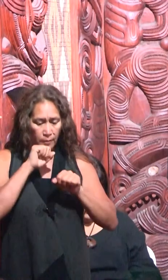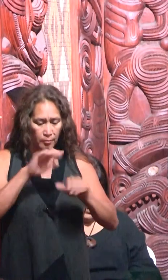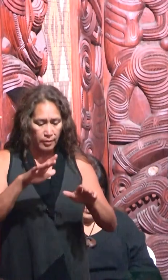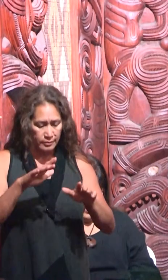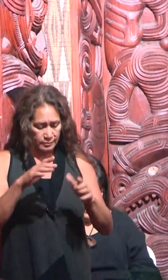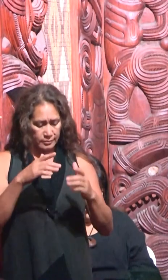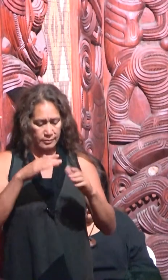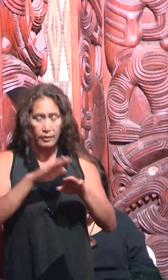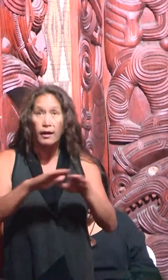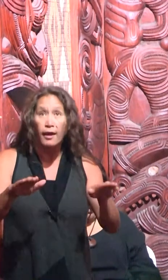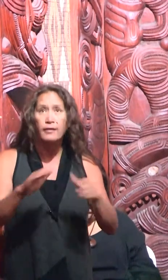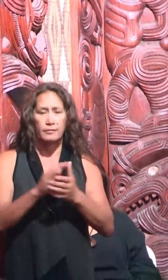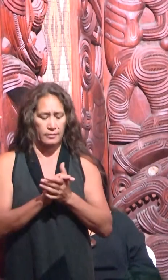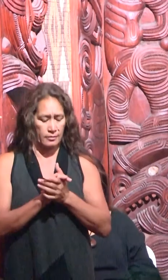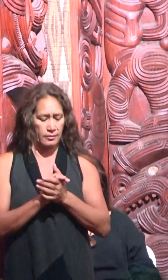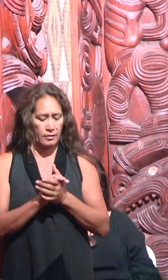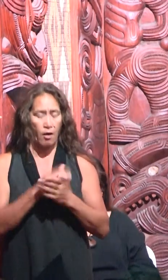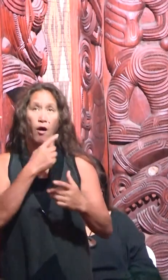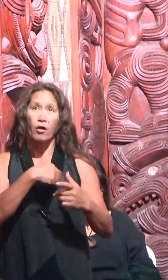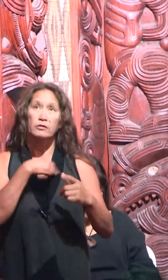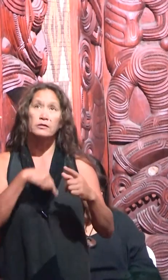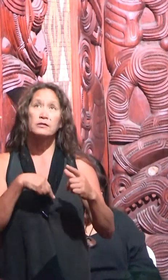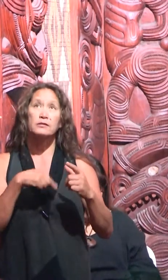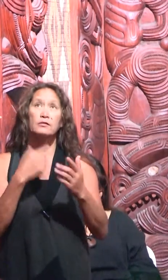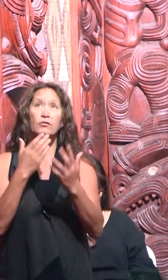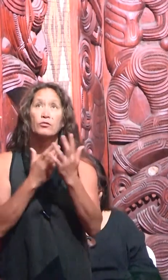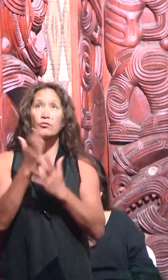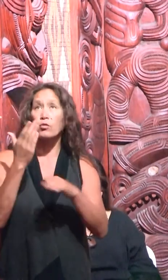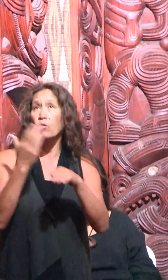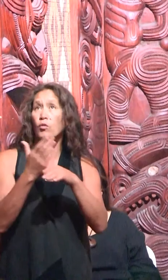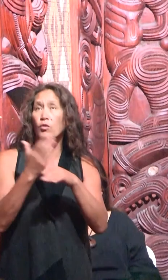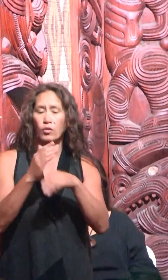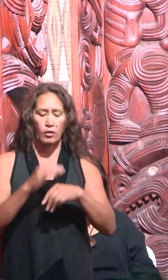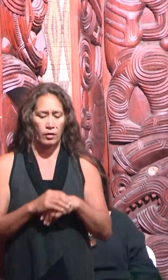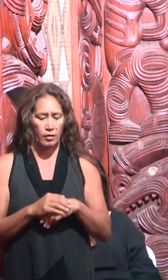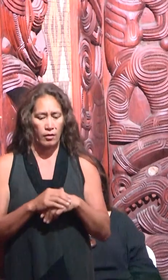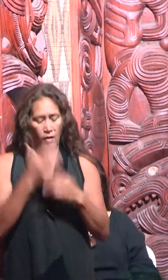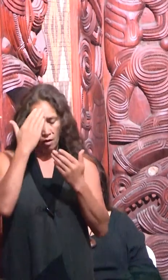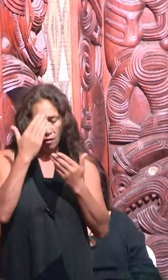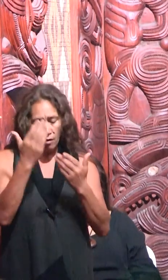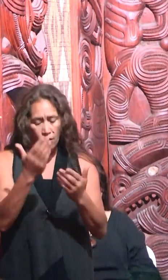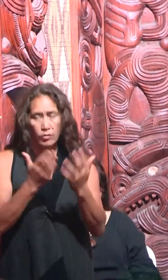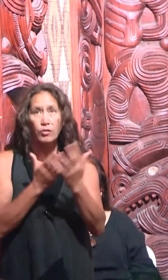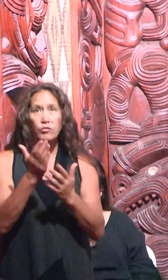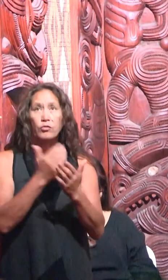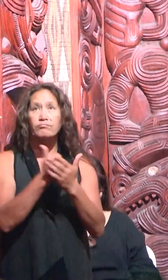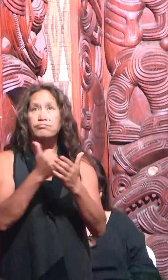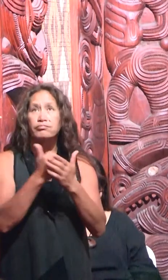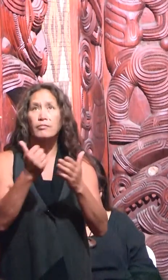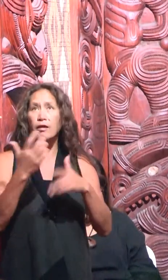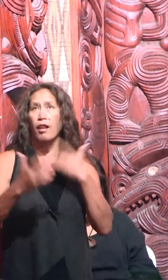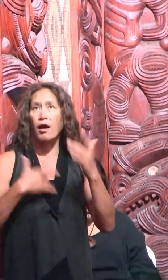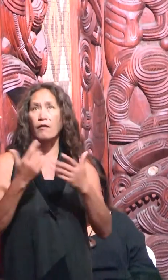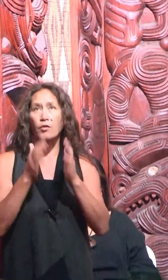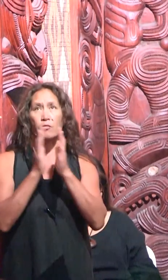workplace, truth in education, and honor in daily life. We pray in the name